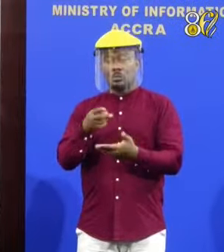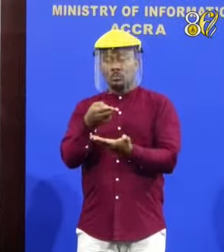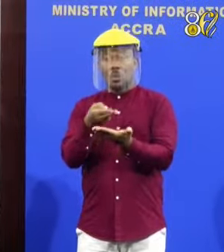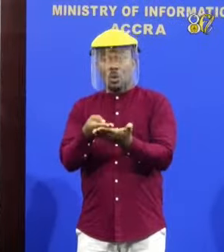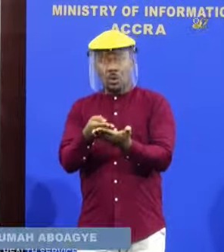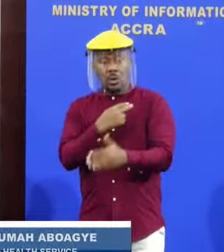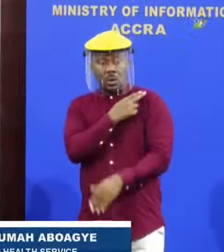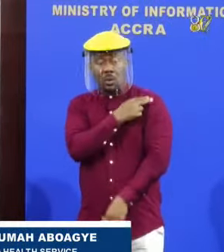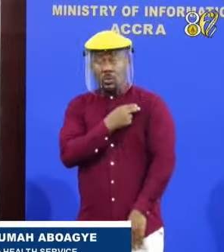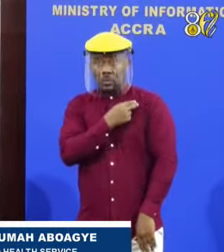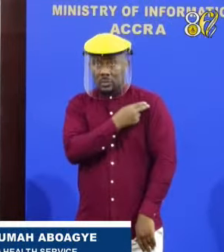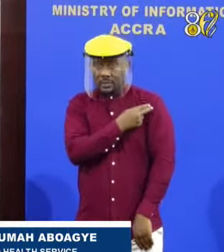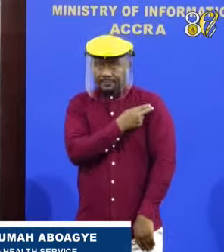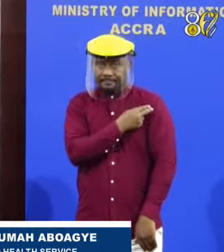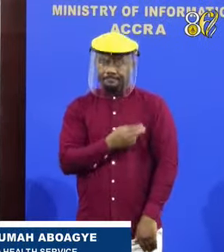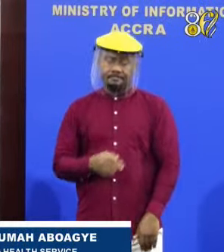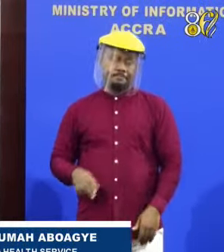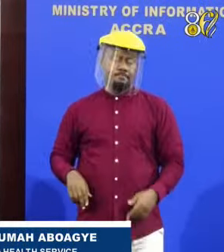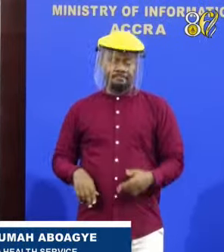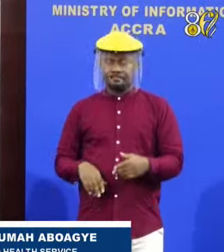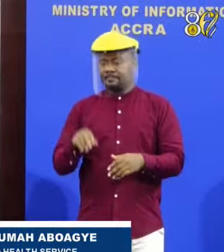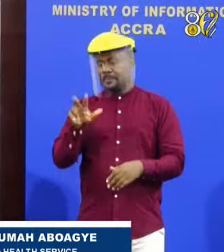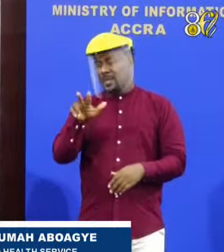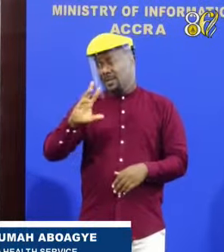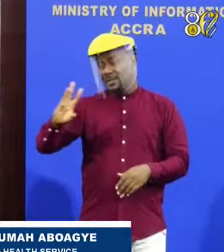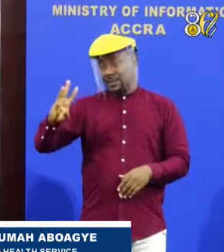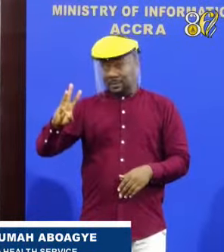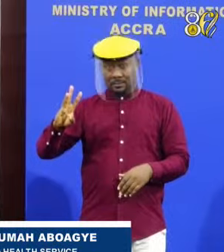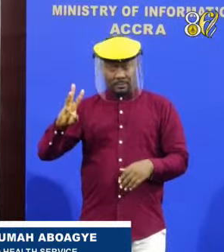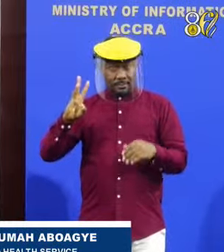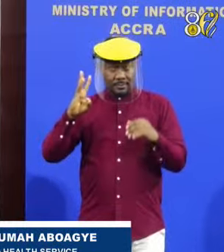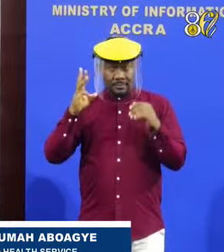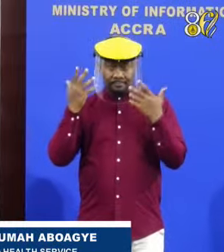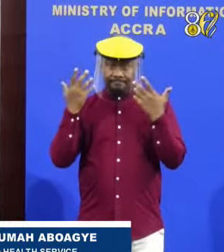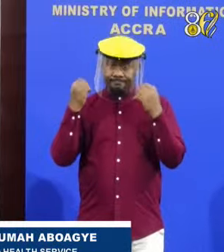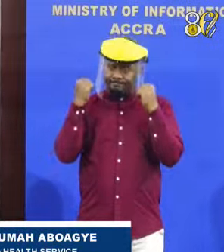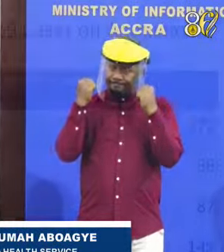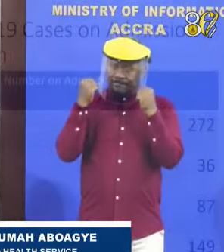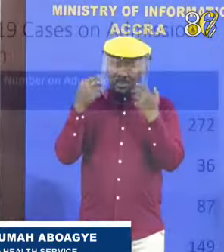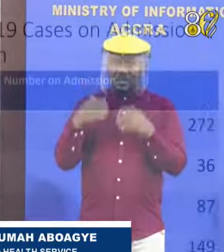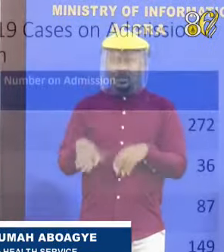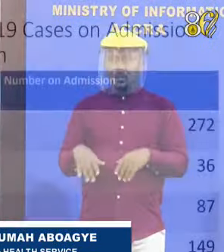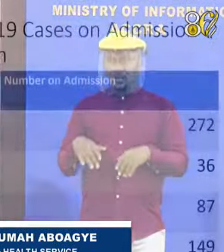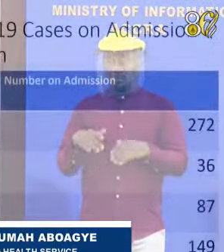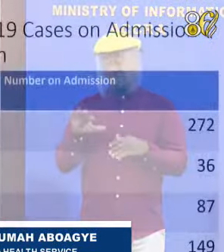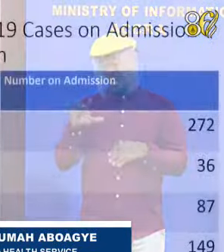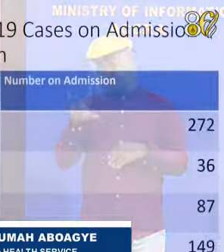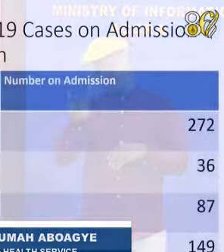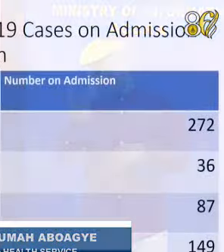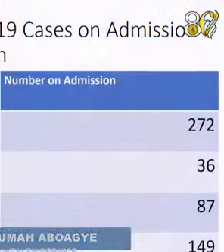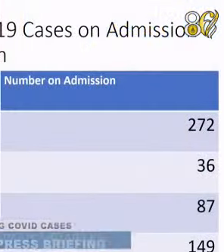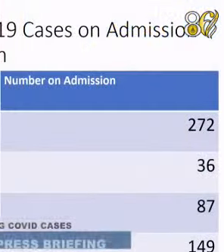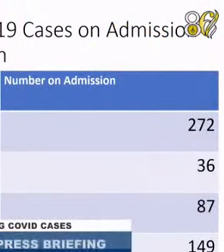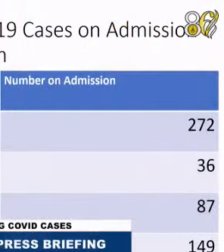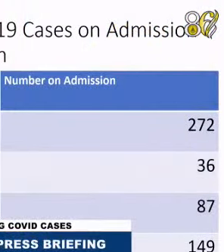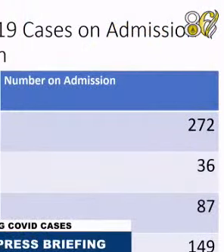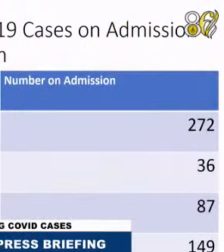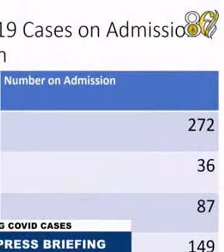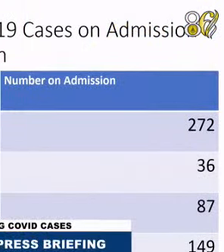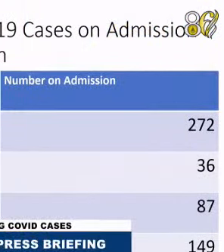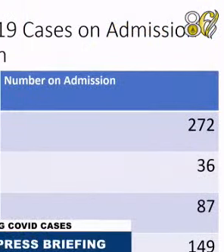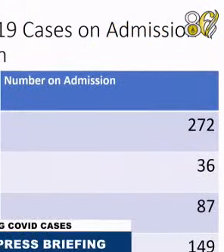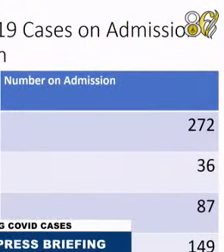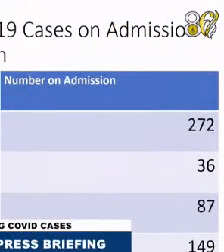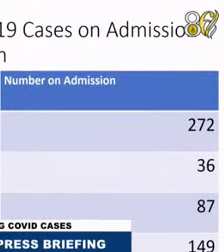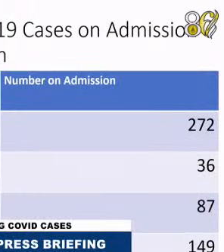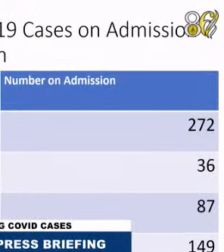COVID. 36 of them are critical. Severe cases are 87, and about 149 are mild